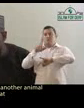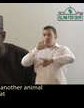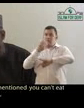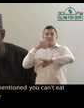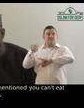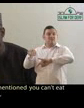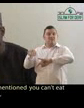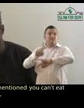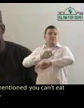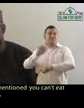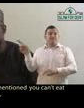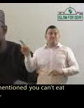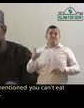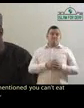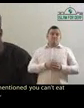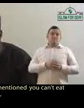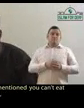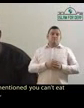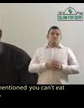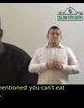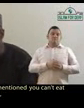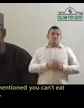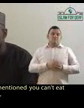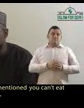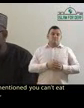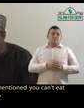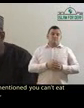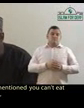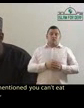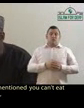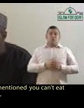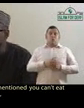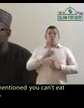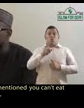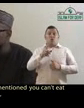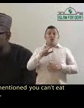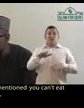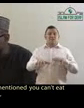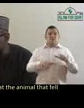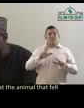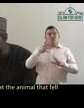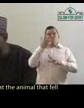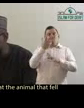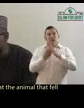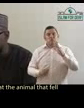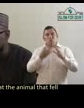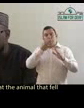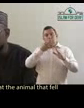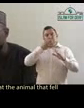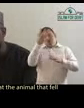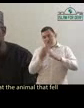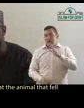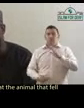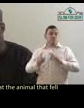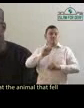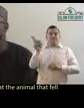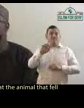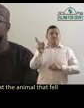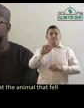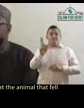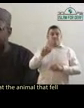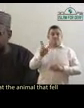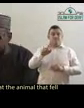can't eat that. And in the verse, Allah also mentioned, you can't eat the animal that was drowned. He drowned. And you can't eat the